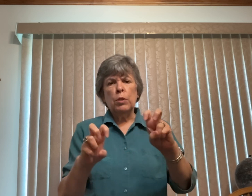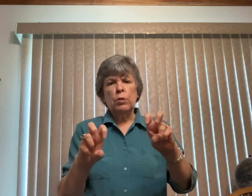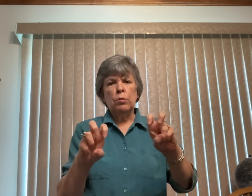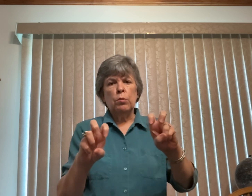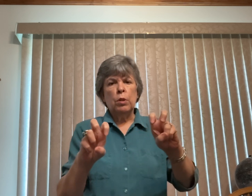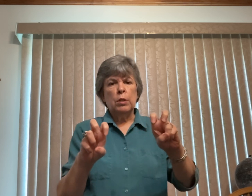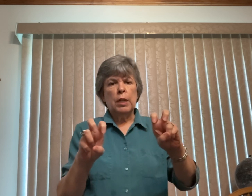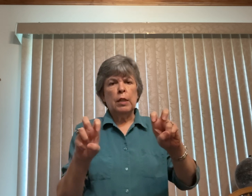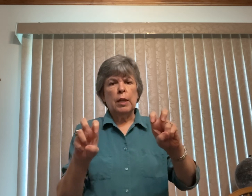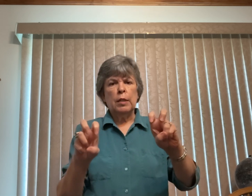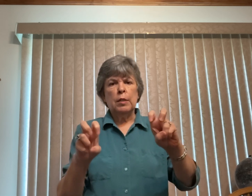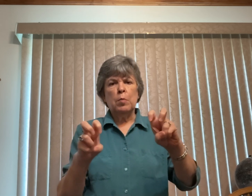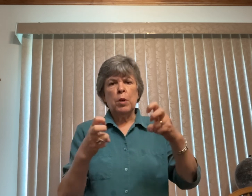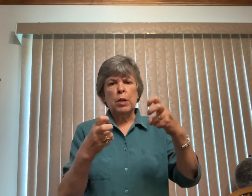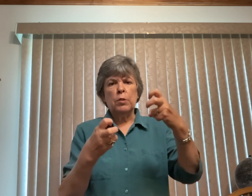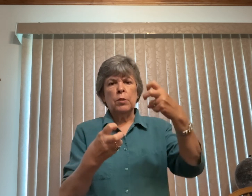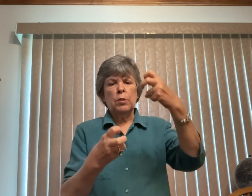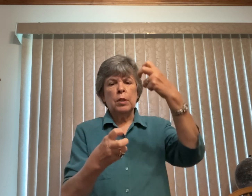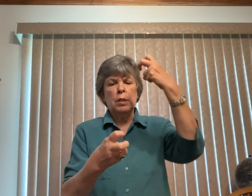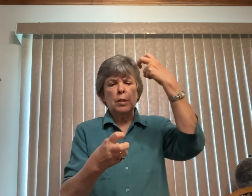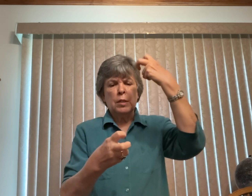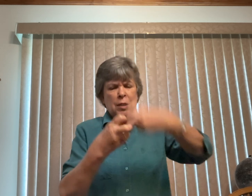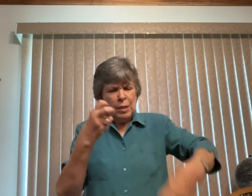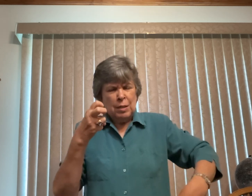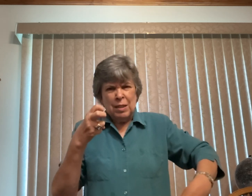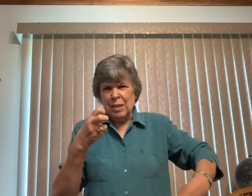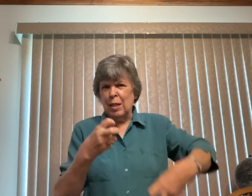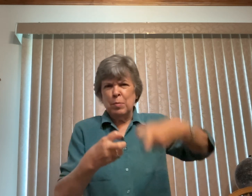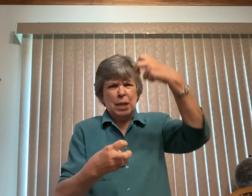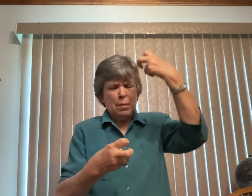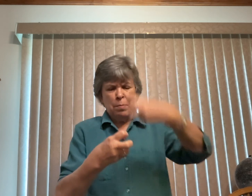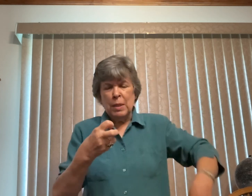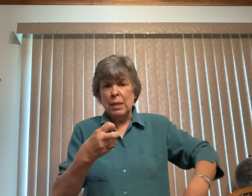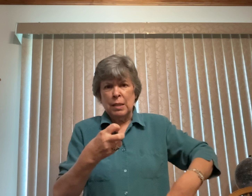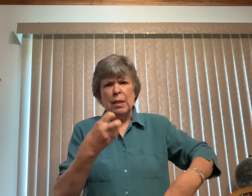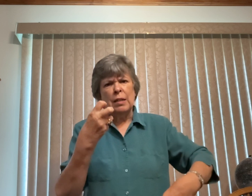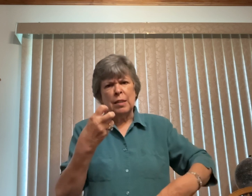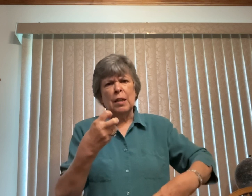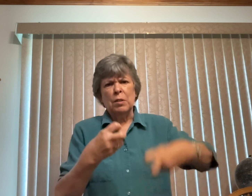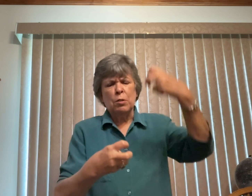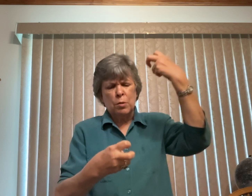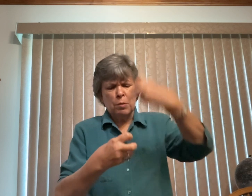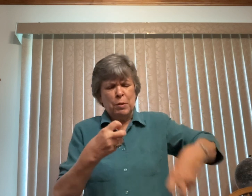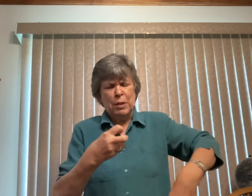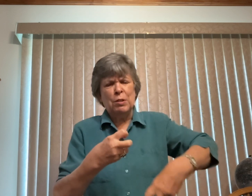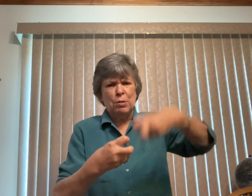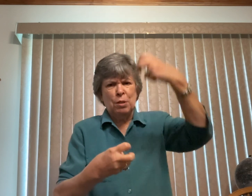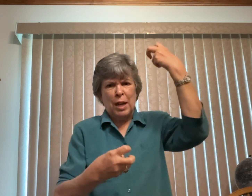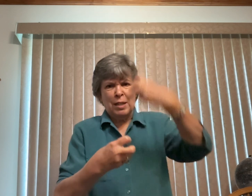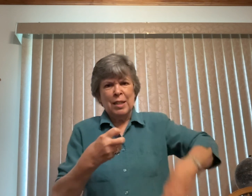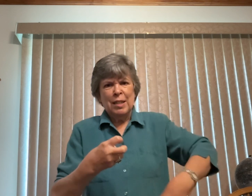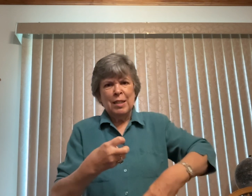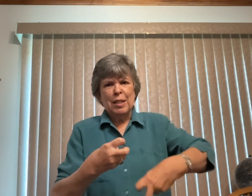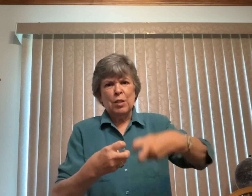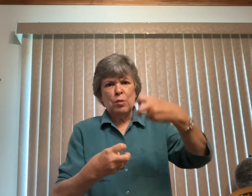to take like double X's and come down. It actually kind of hurts when you do that, unless you